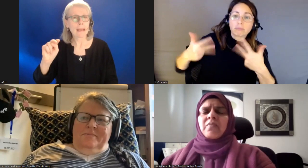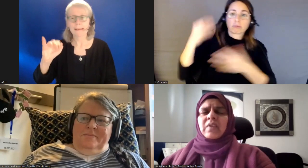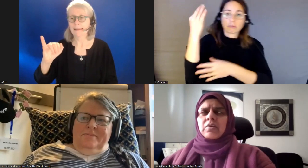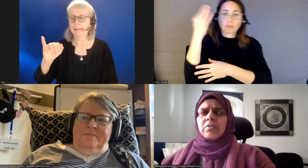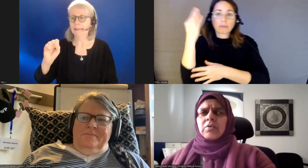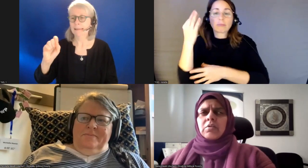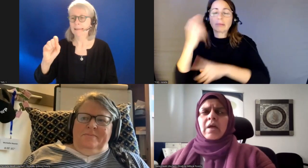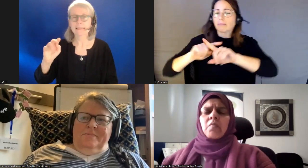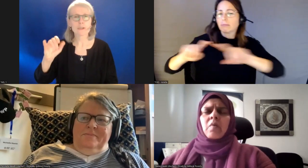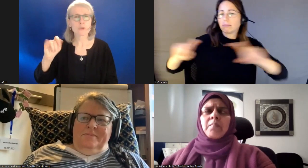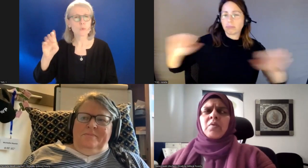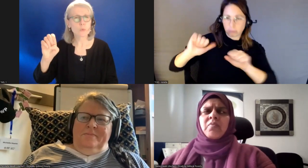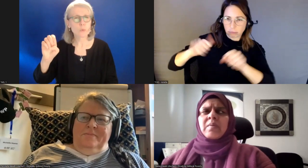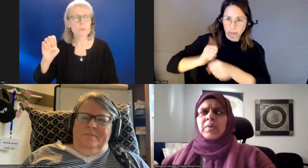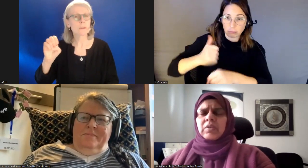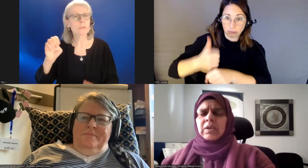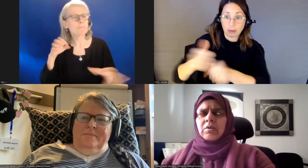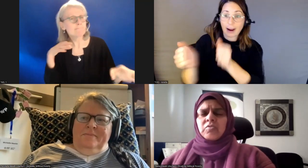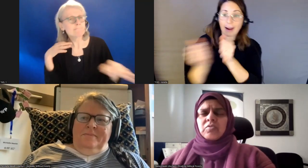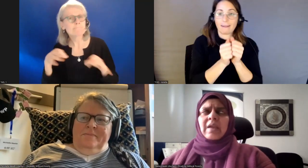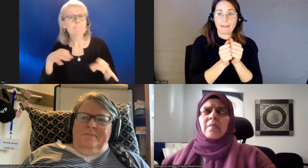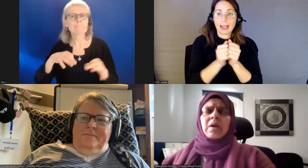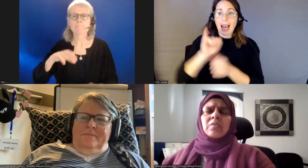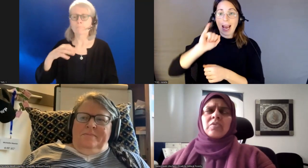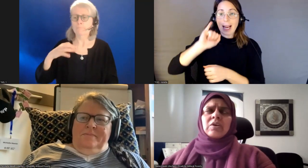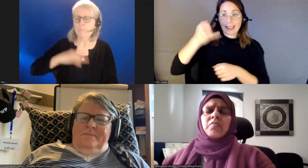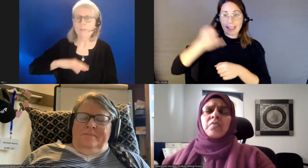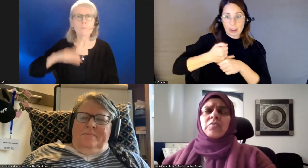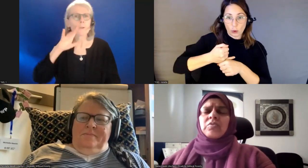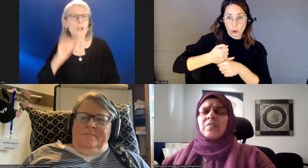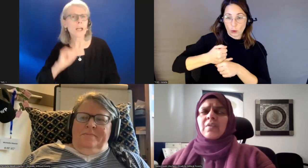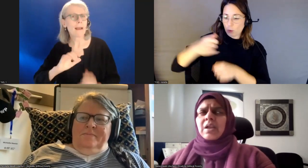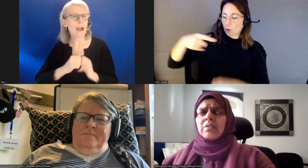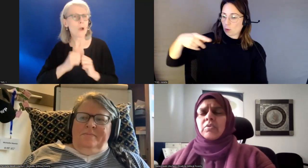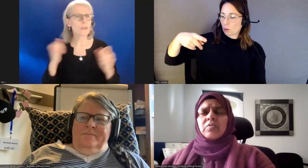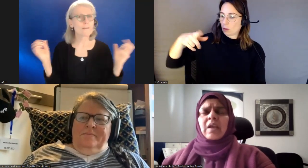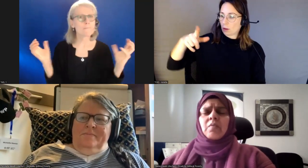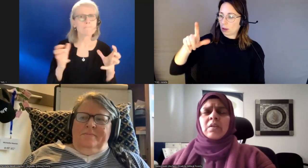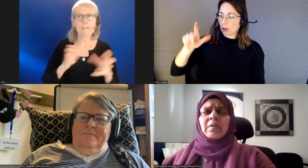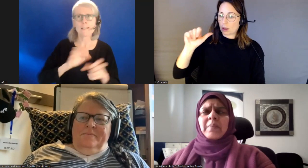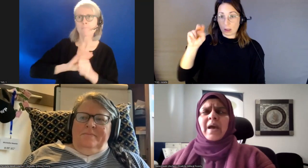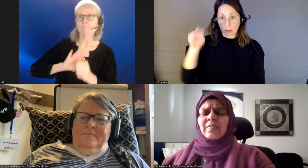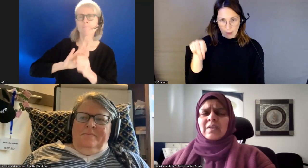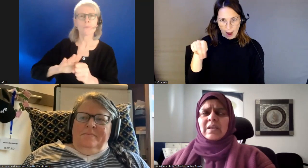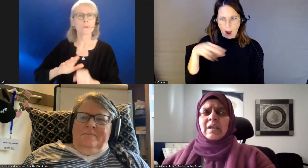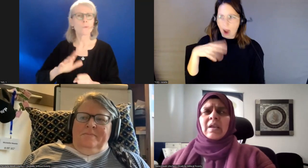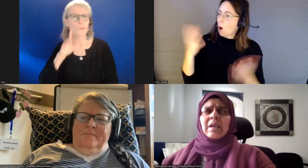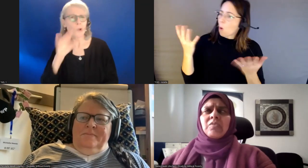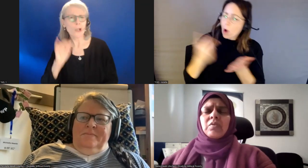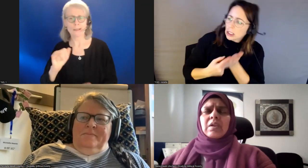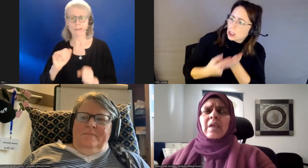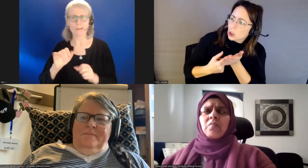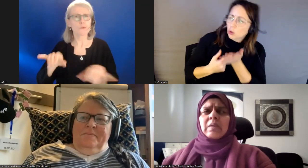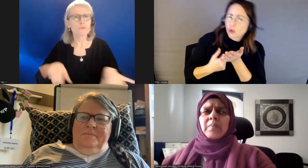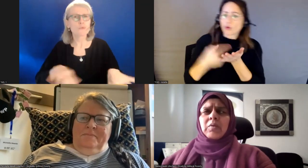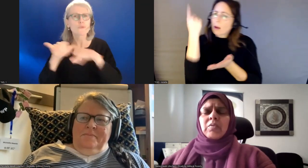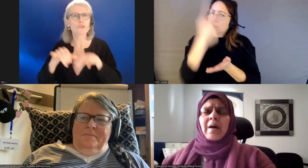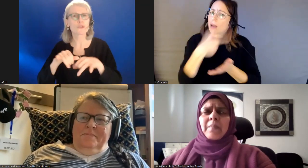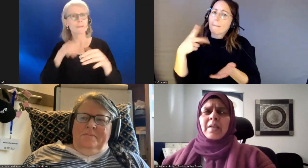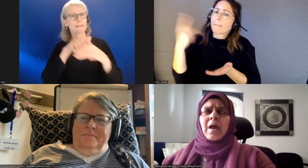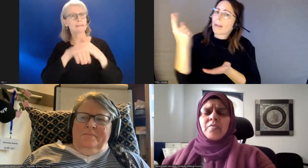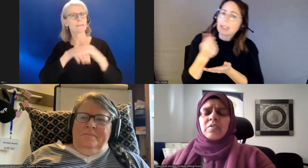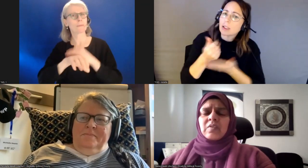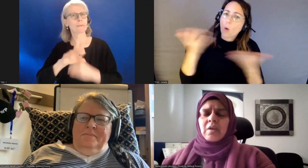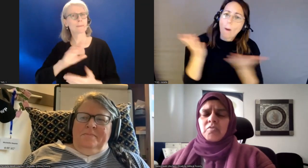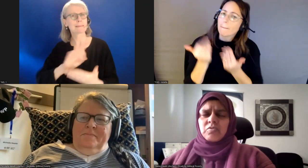what a benefit could look like, what movement building looks like, what universal design looks like, what capacity can we build